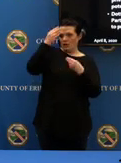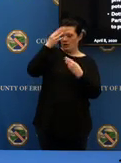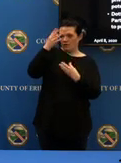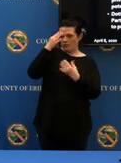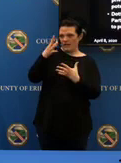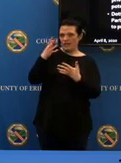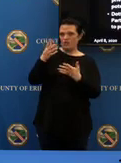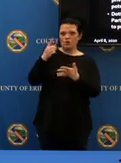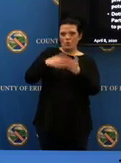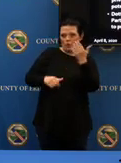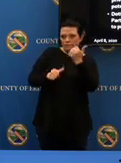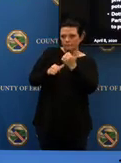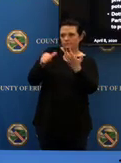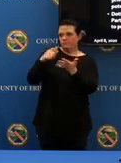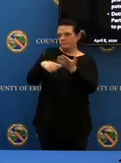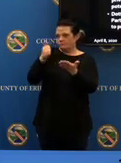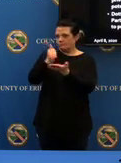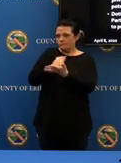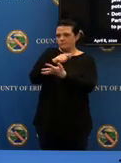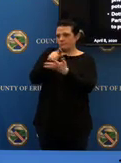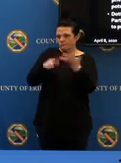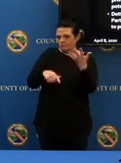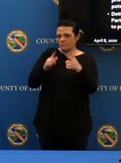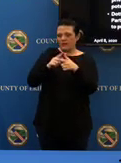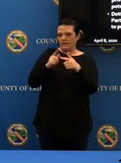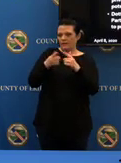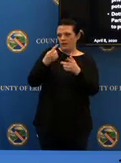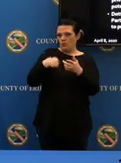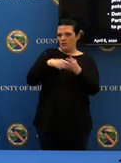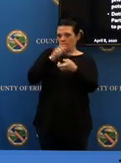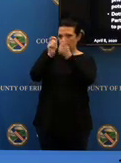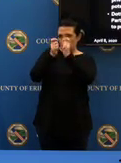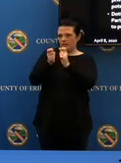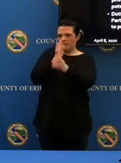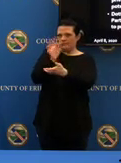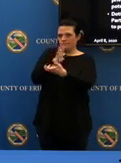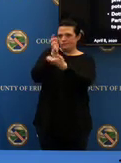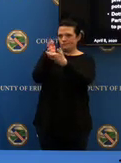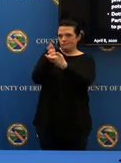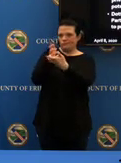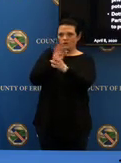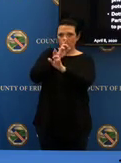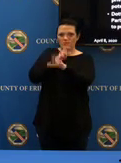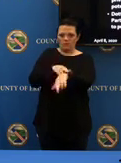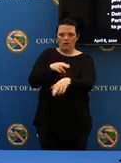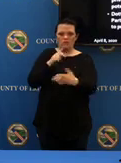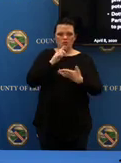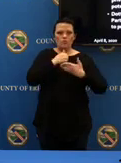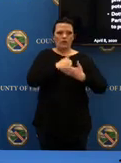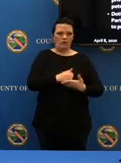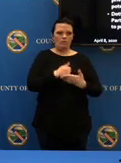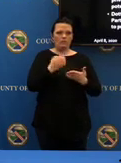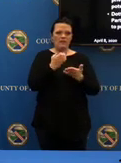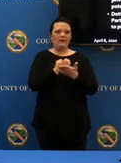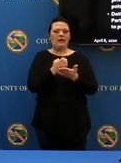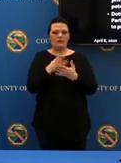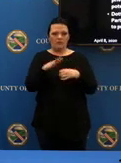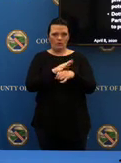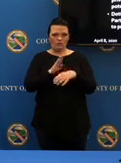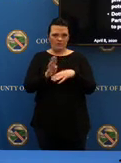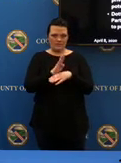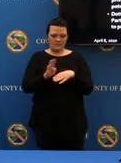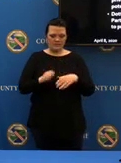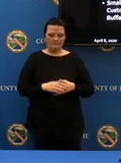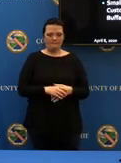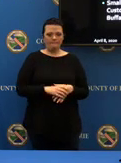assistance they need, the help they need, and better tailor our response to this crisis as it pertains to our economy and local